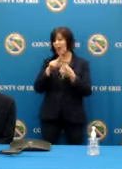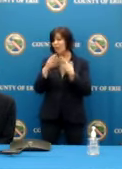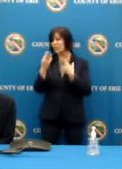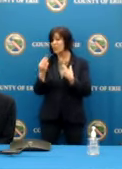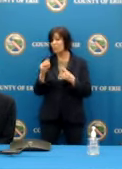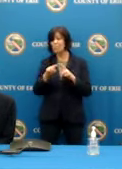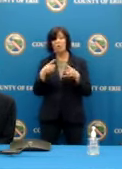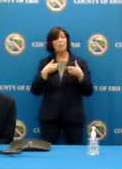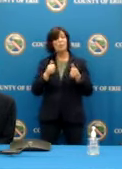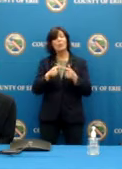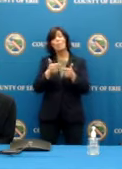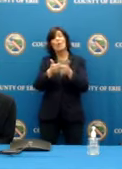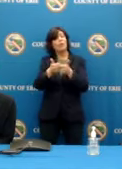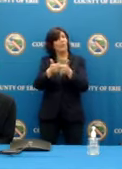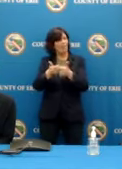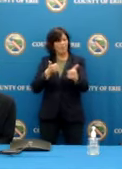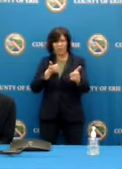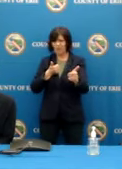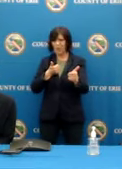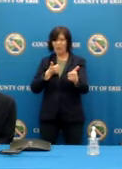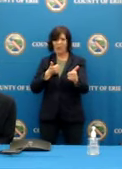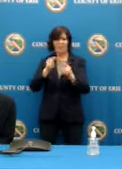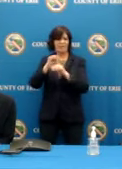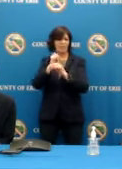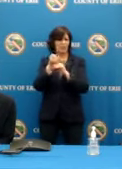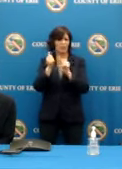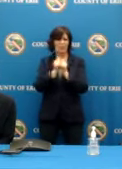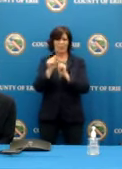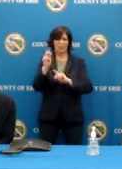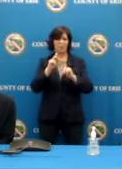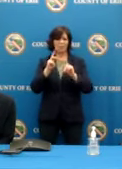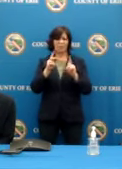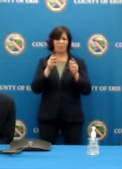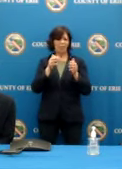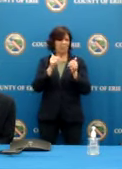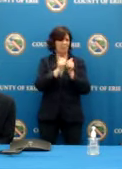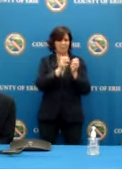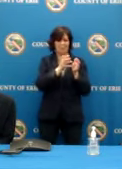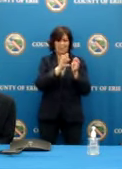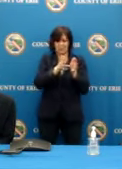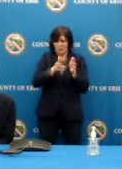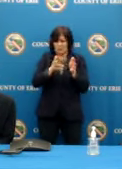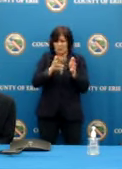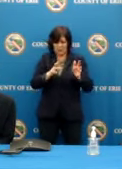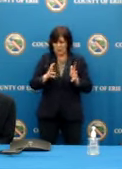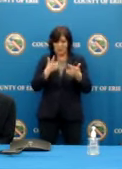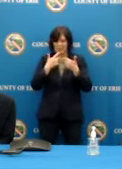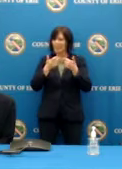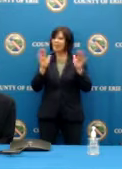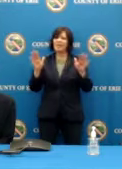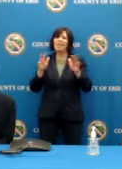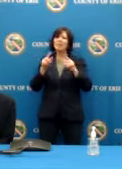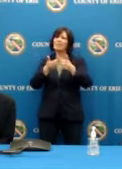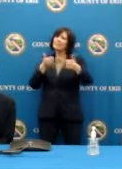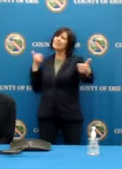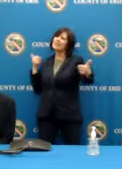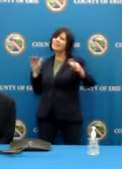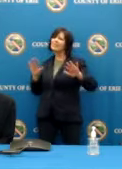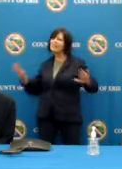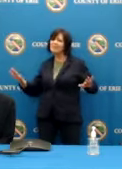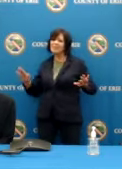we are trying to avoid situations that put people together who've been separate, because that's the way that the